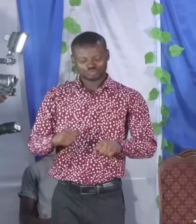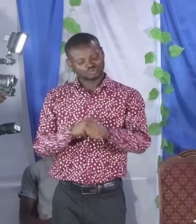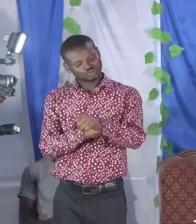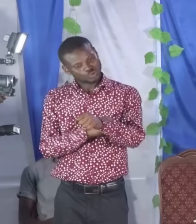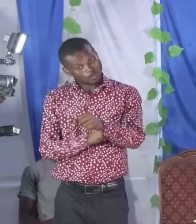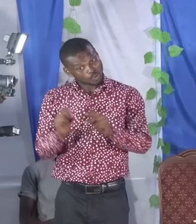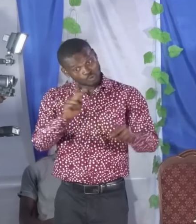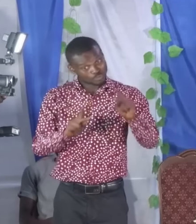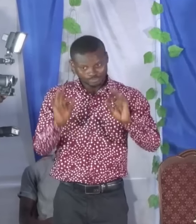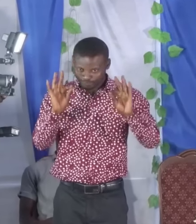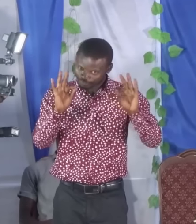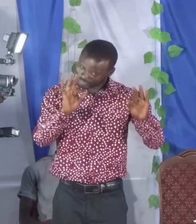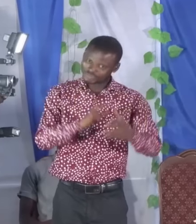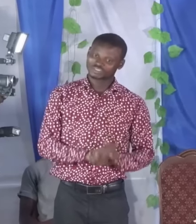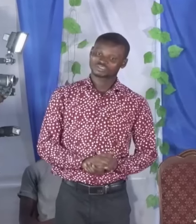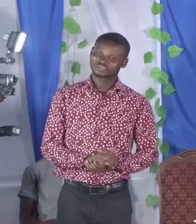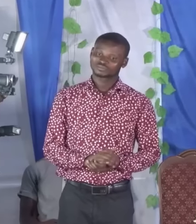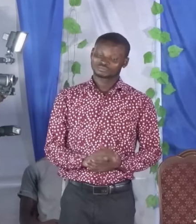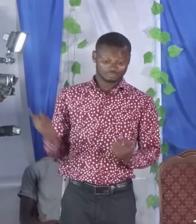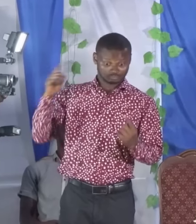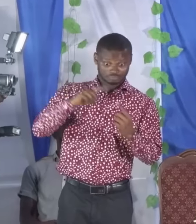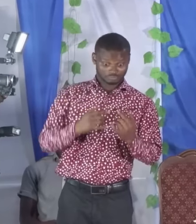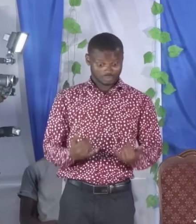ade papa Ghana for.